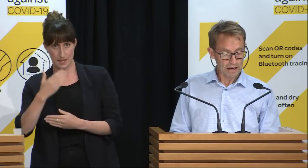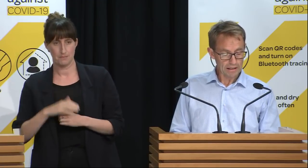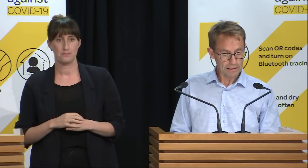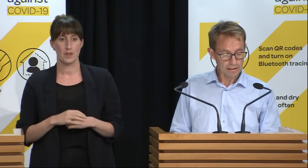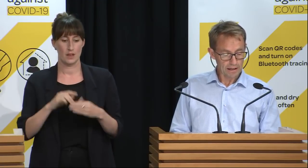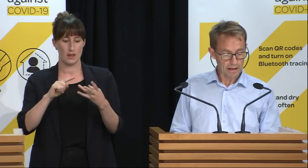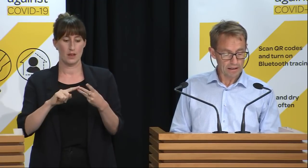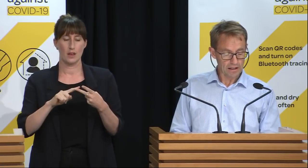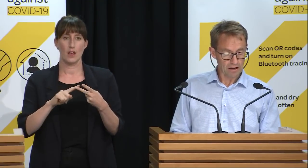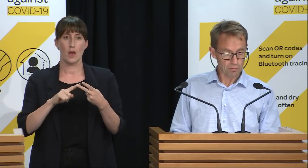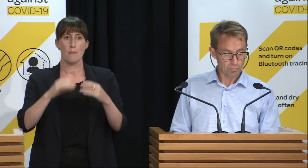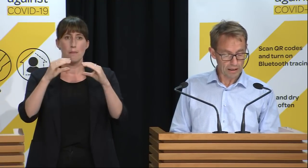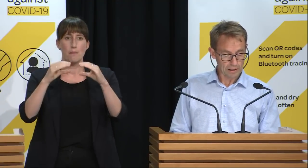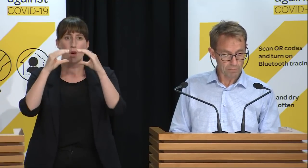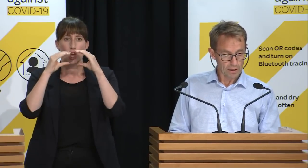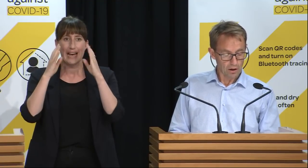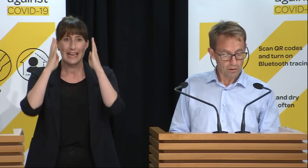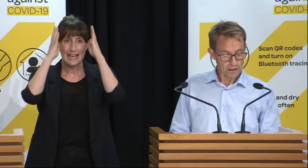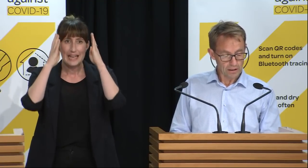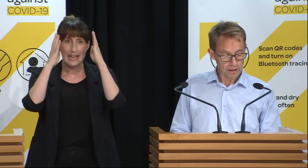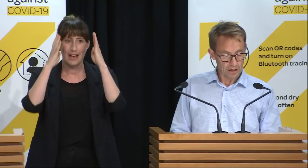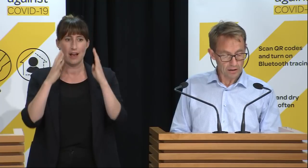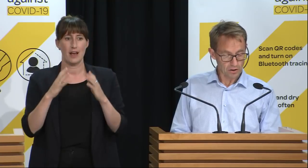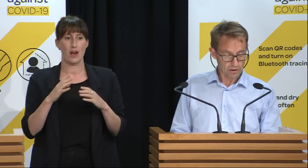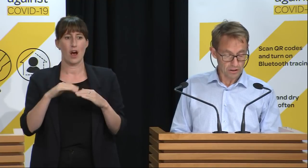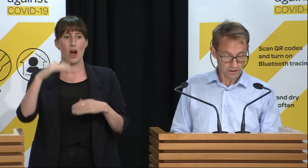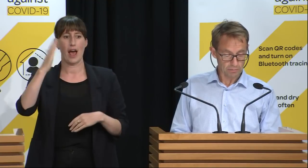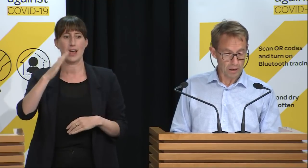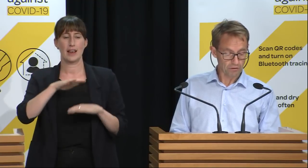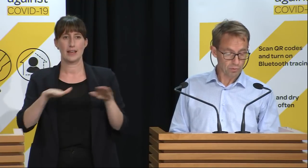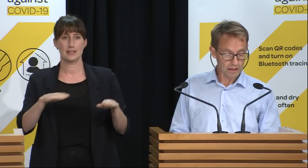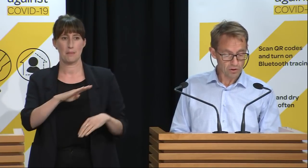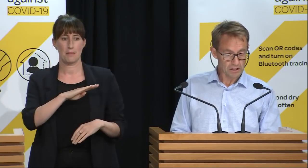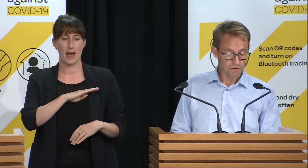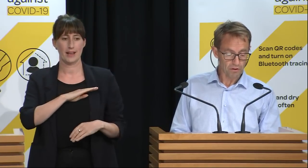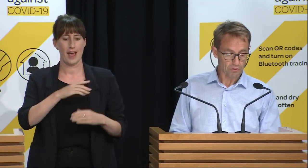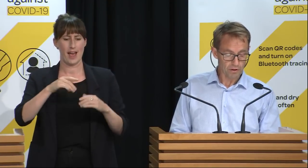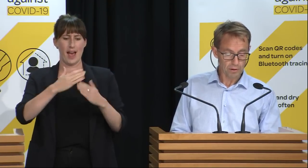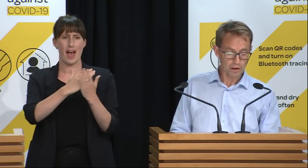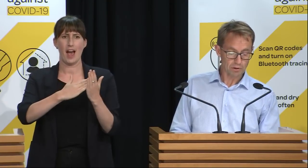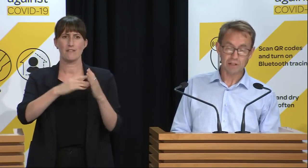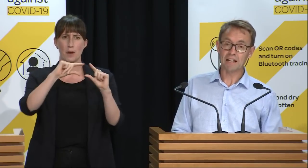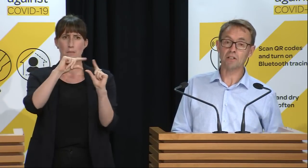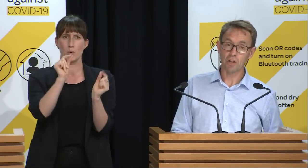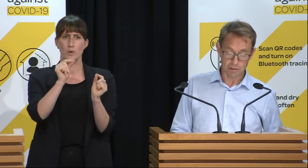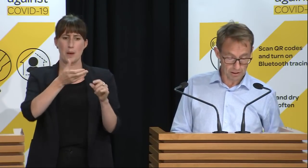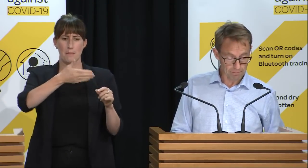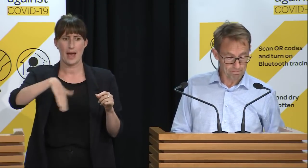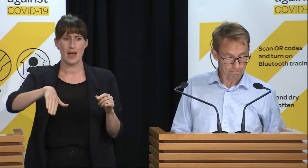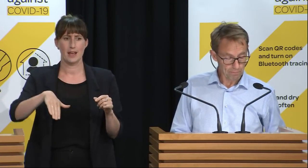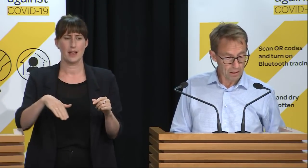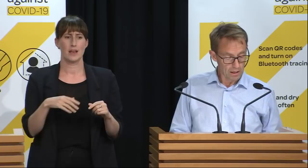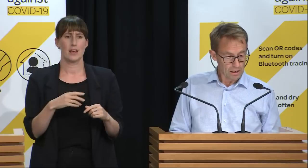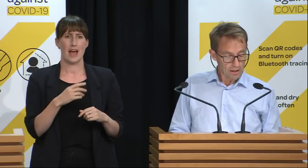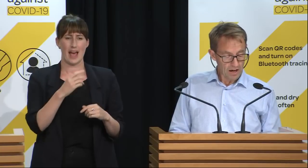Highland Park in Half Moon Bay on the, in Half Moon Bay, 25th of February between 8 and 9